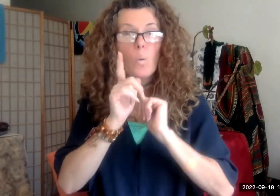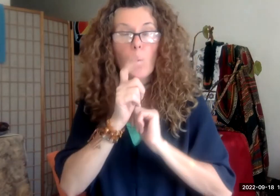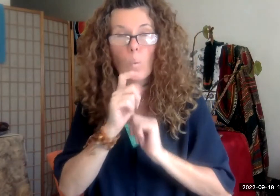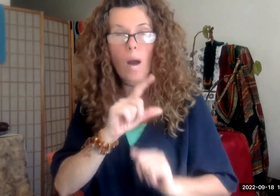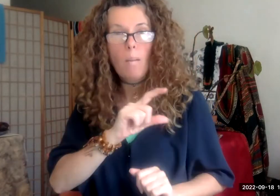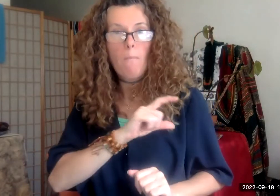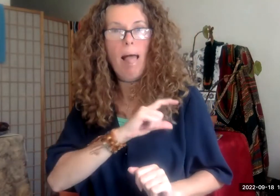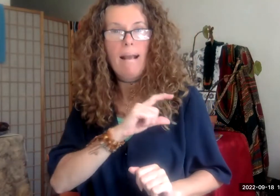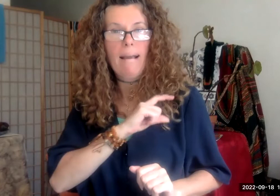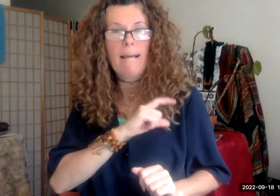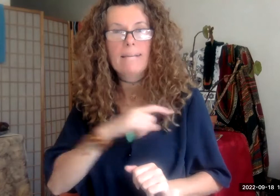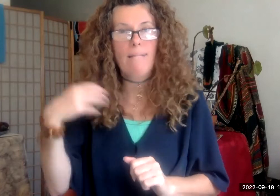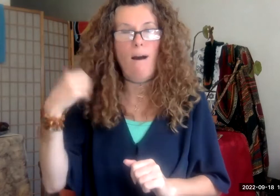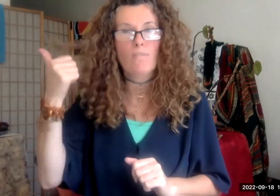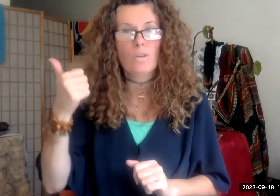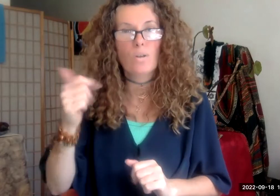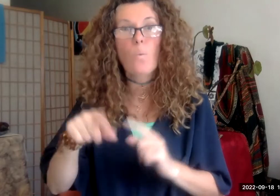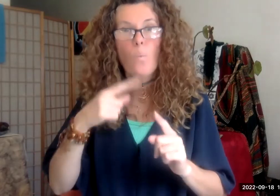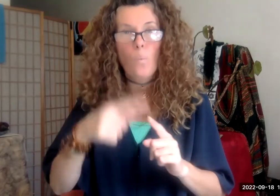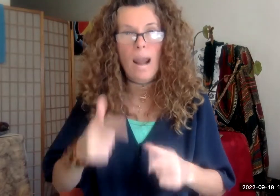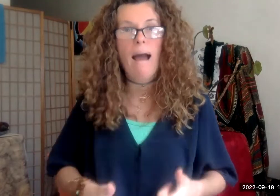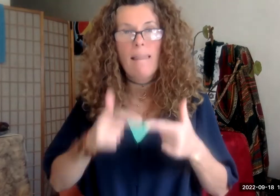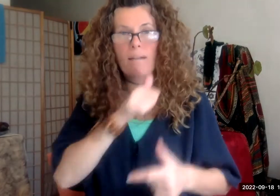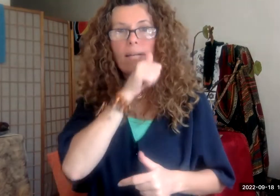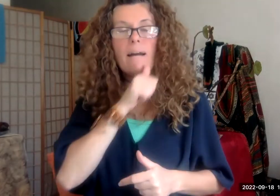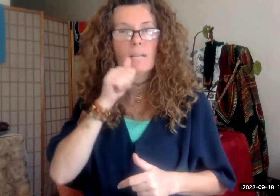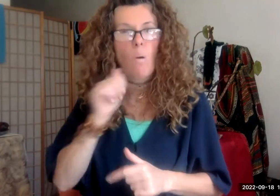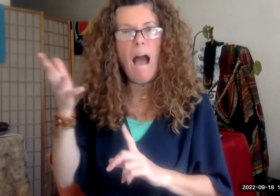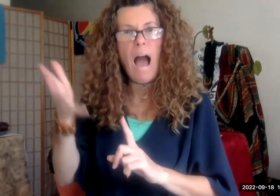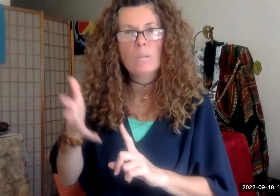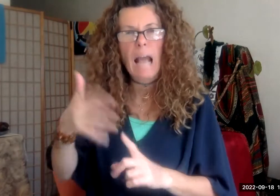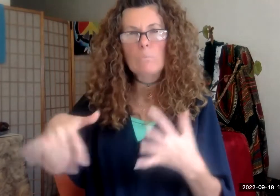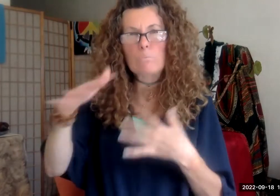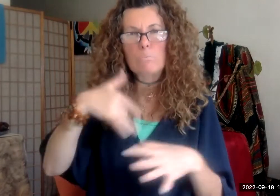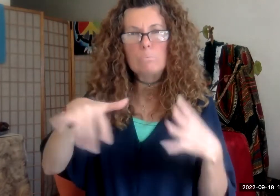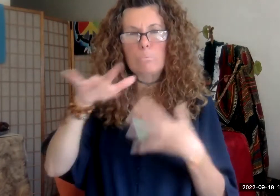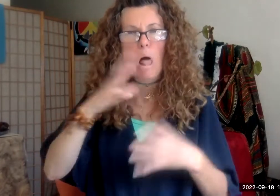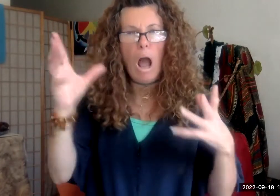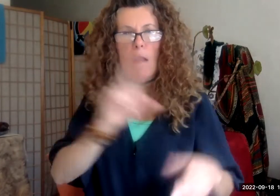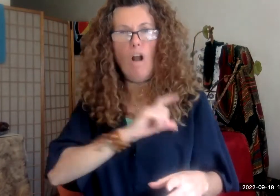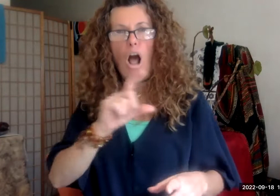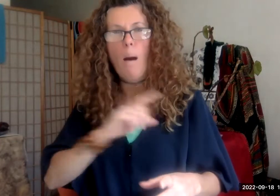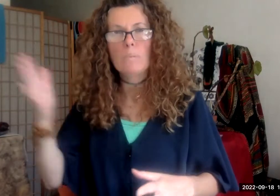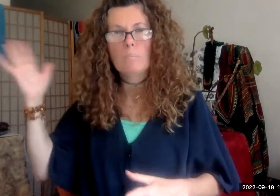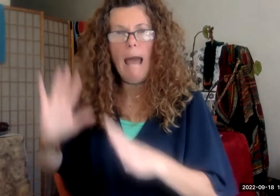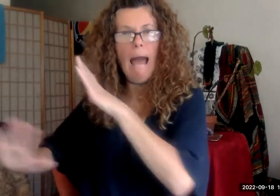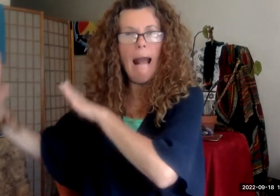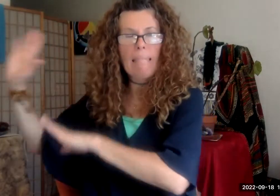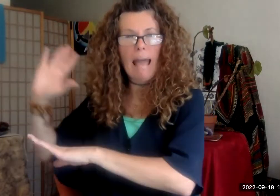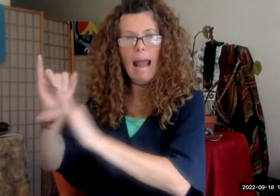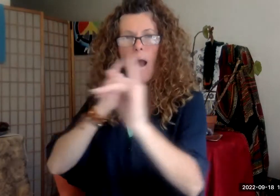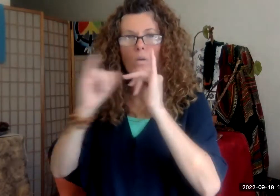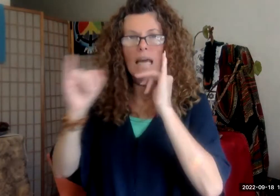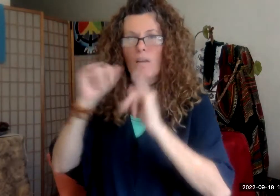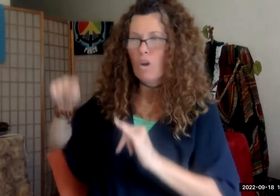officers. This was when I was in Arizona, and I was hanging around a lot of cops back then, and I was interviewing them for these